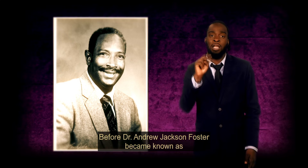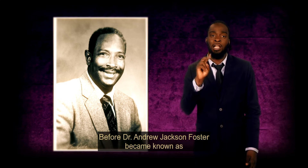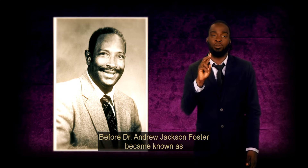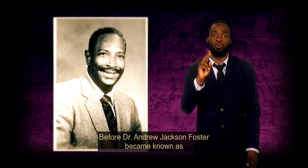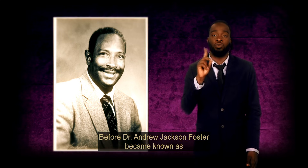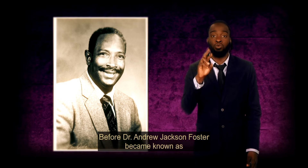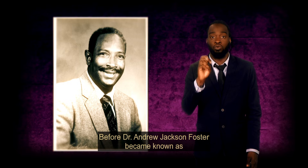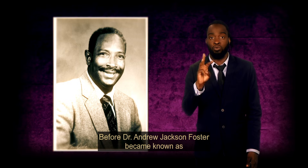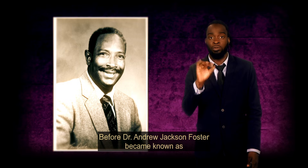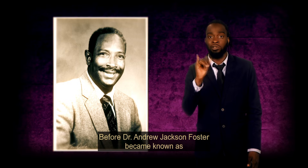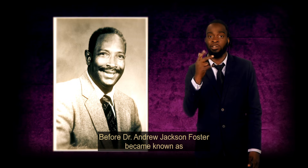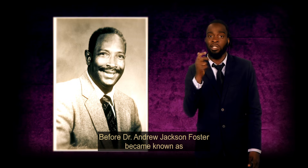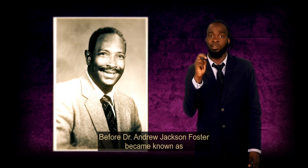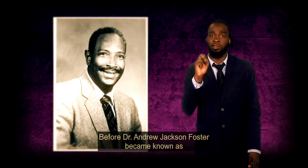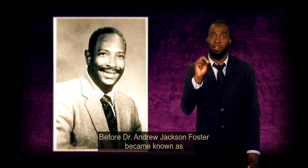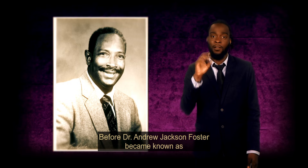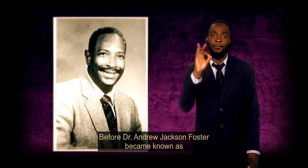Before Dr. Andrew Jackson Foster